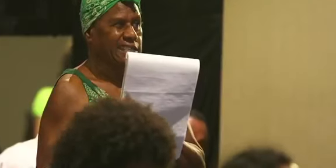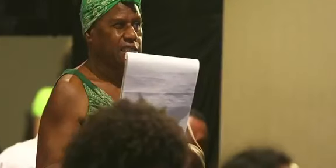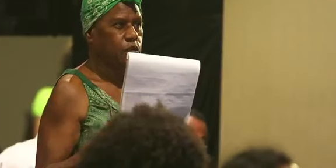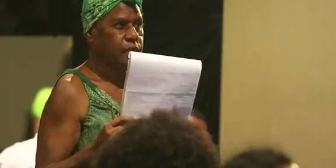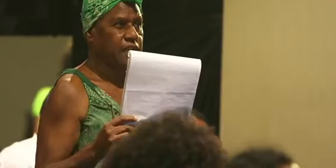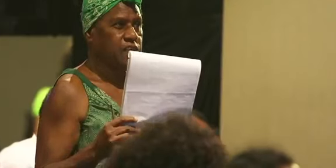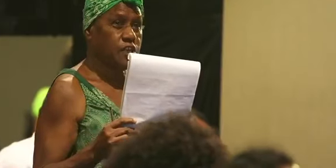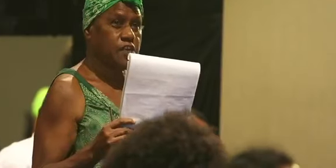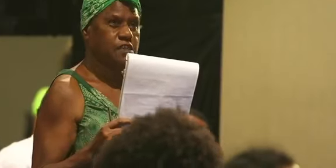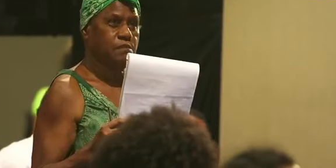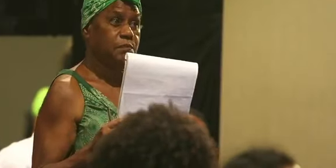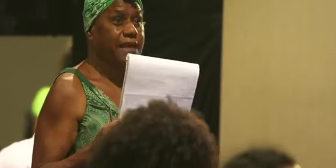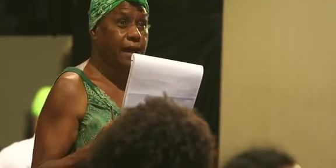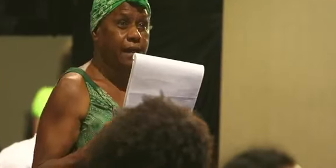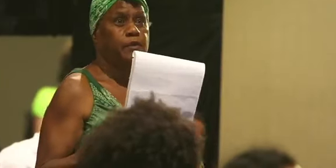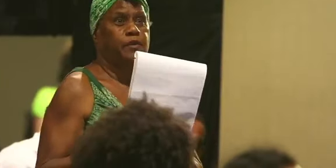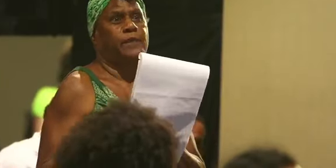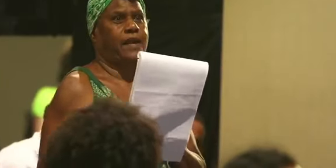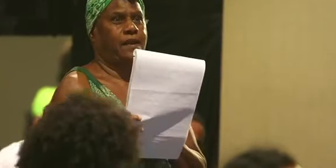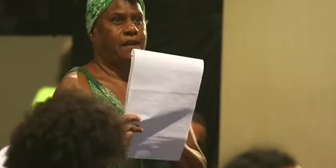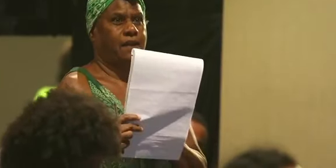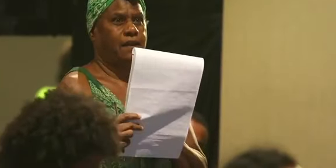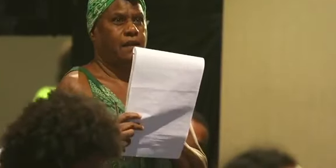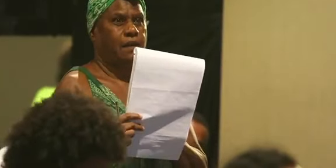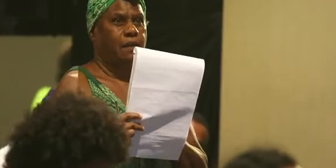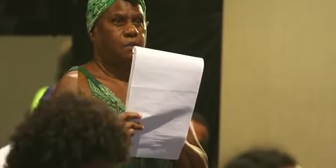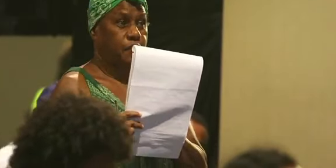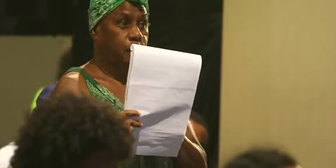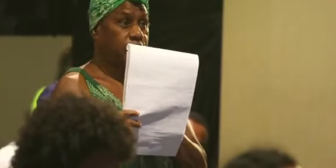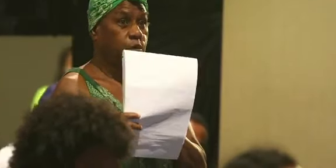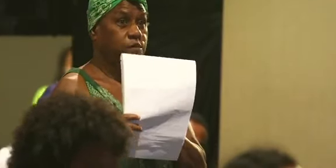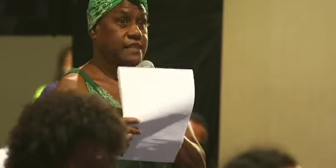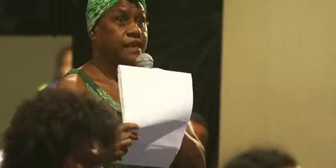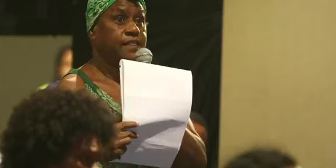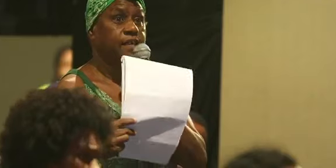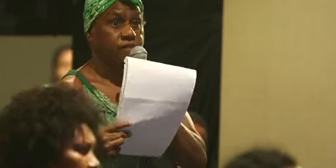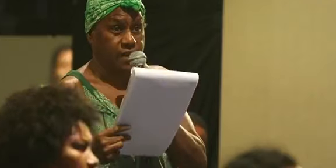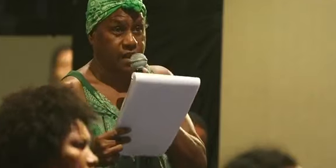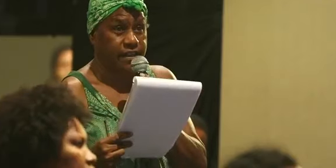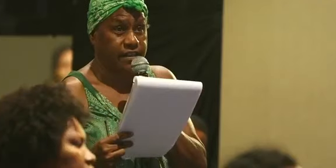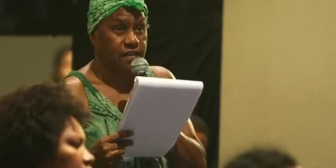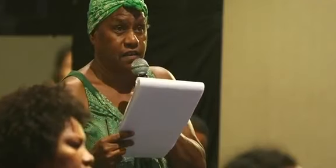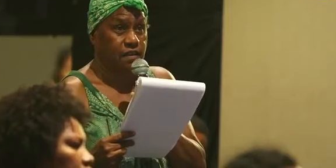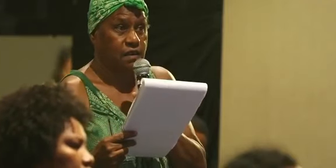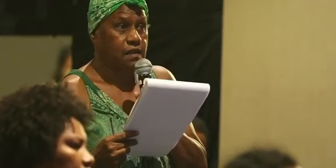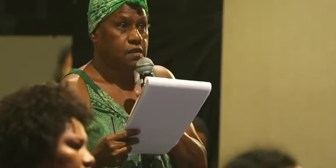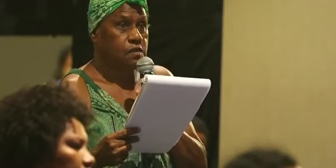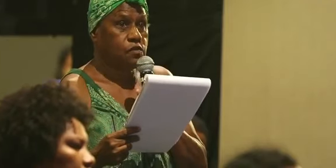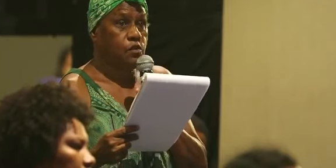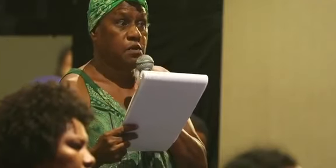law IRC, you play changing Payable, you play. Before there was nothing of the kind.